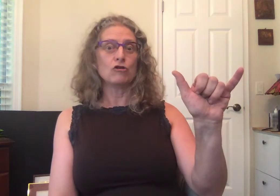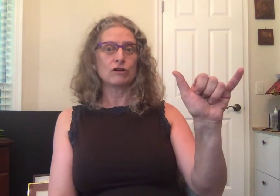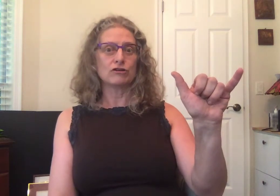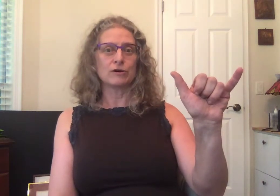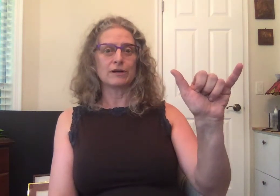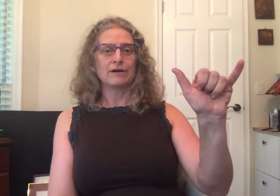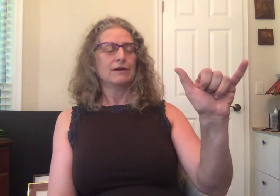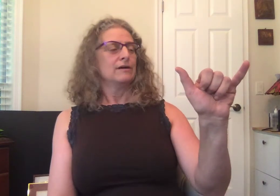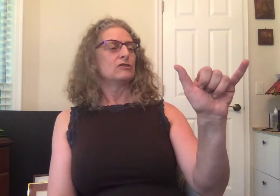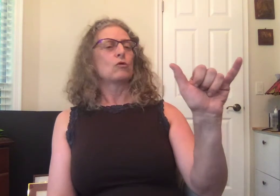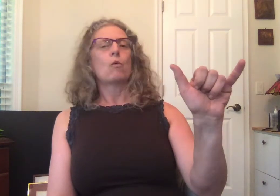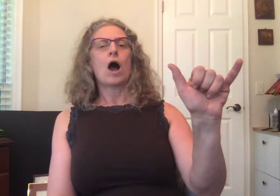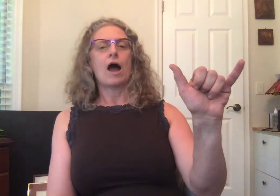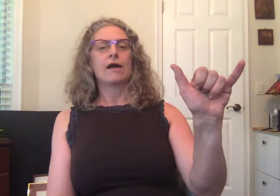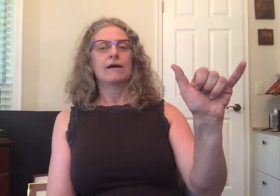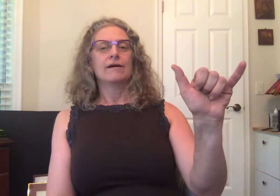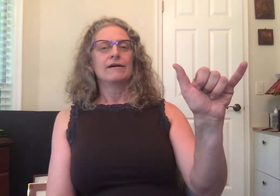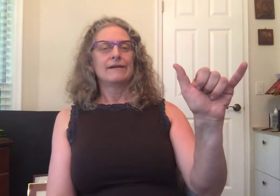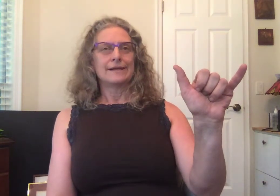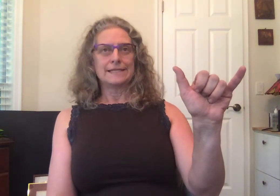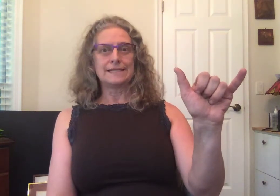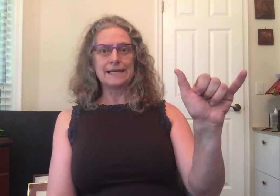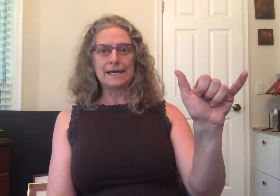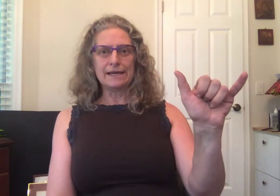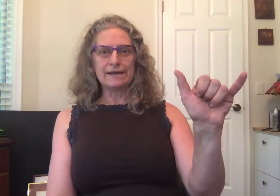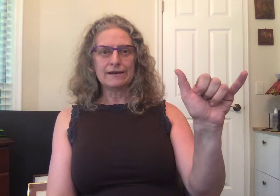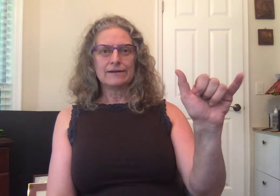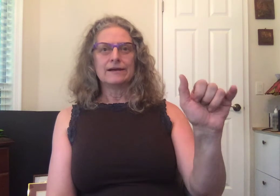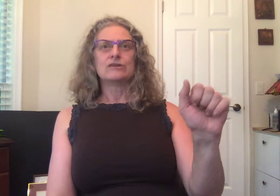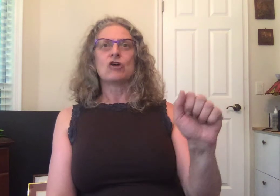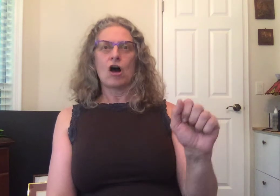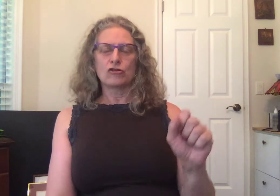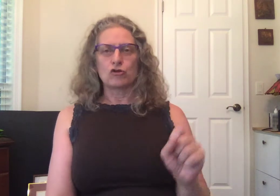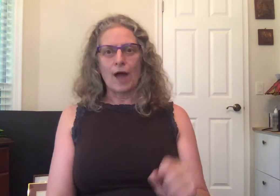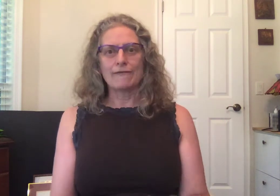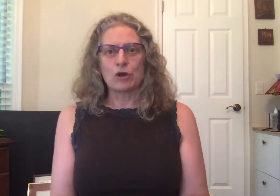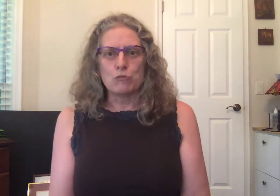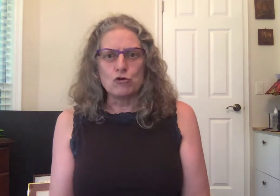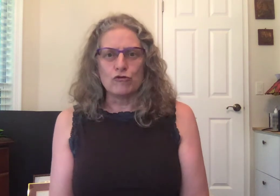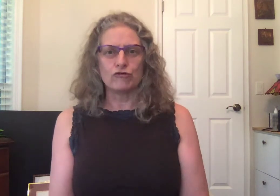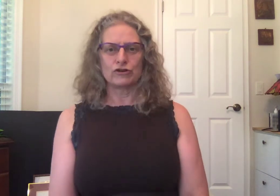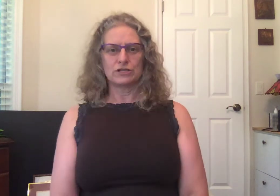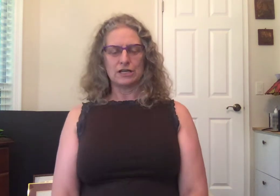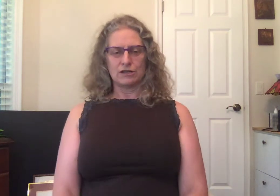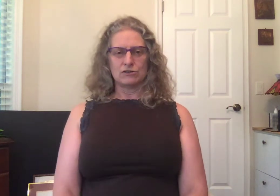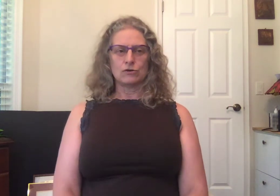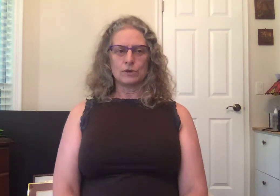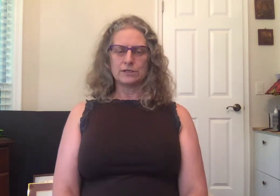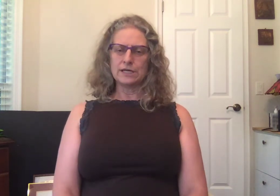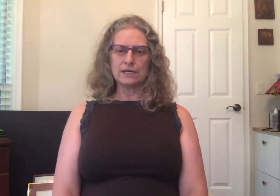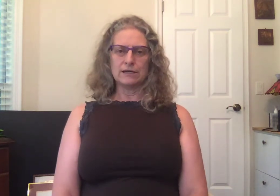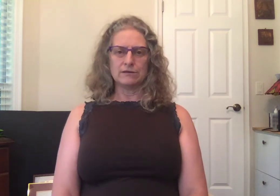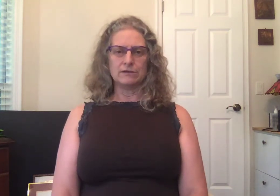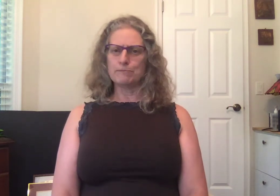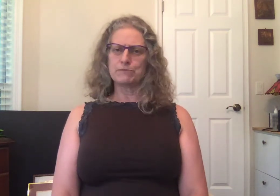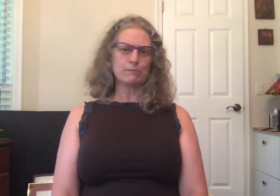can do it. That's a Y. And Z is also, you have to move for a Z. So a Z, zip, zip,